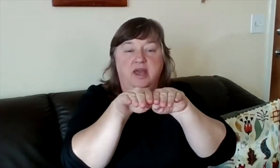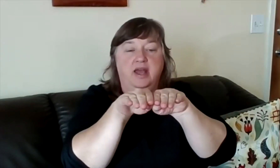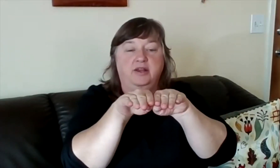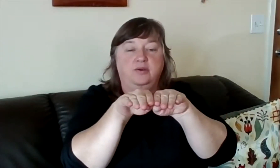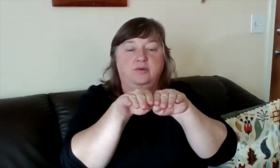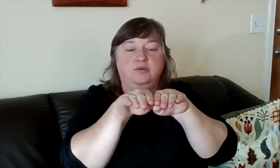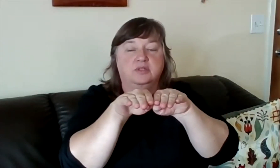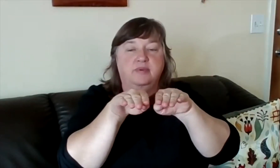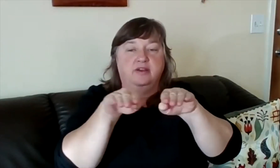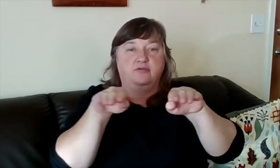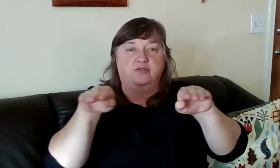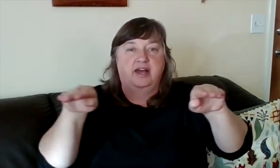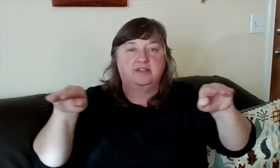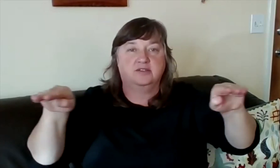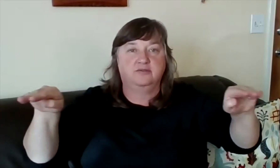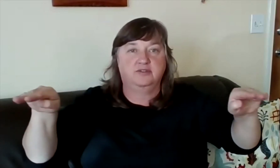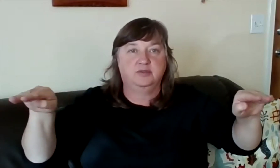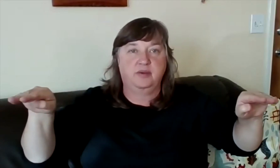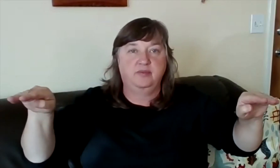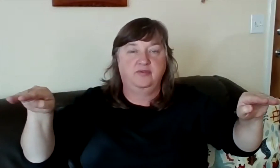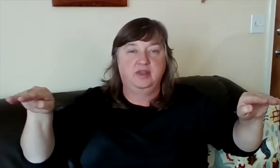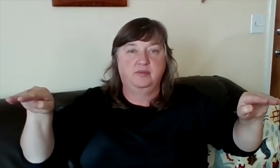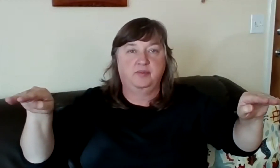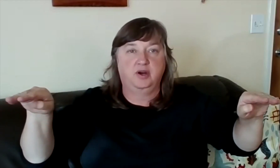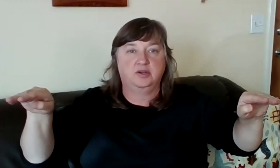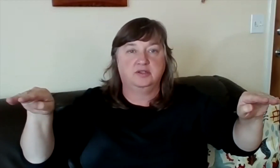and you just make a flat surface by moving them apart.